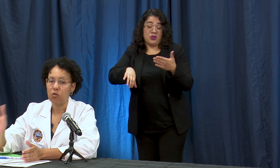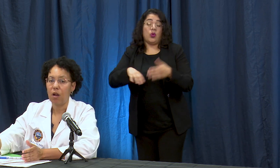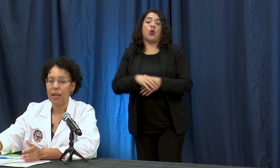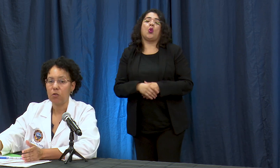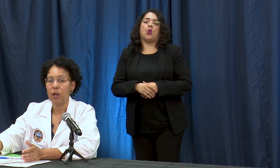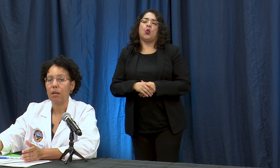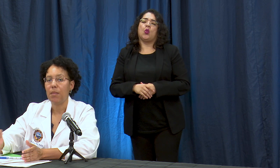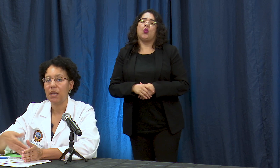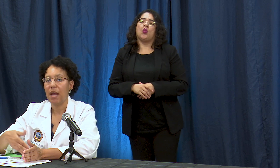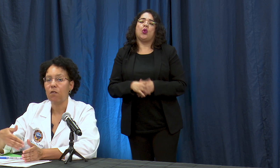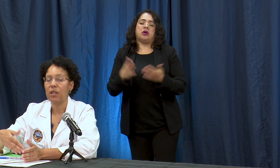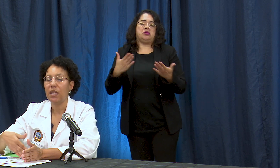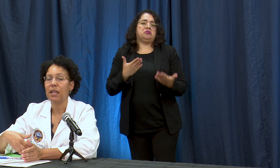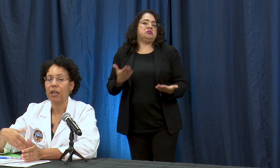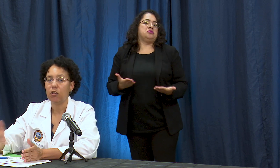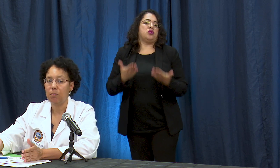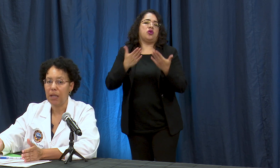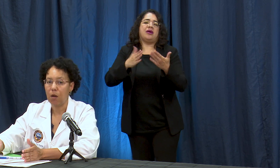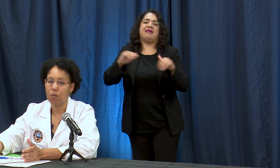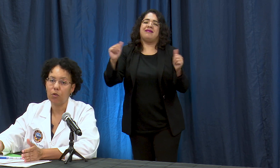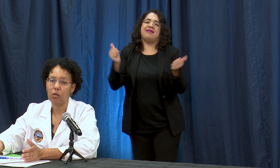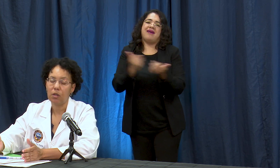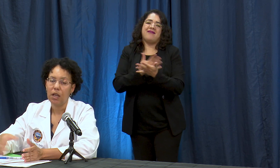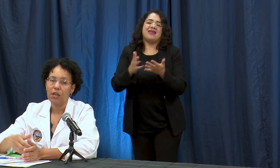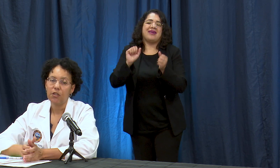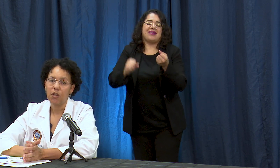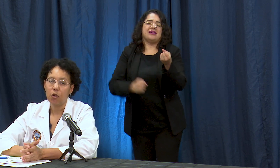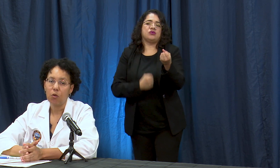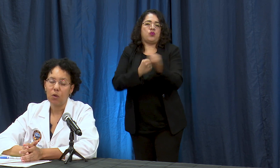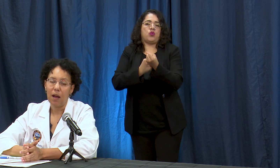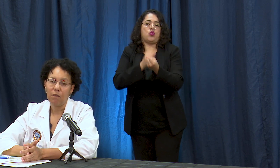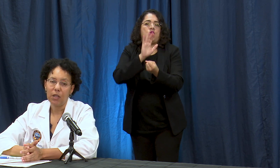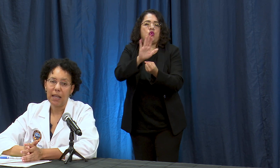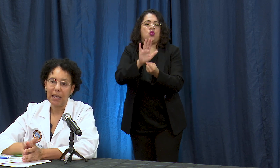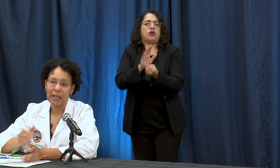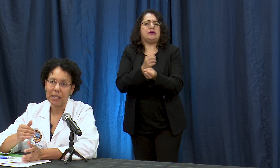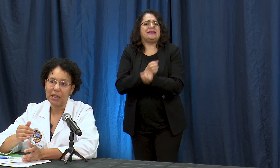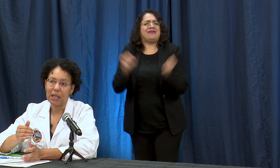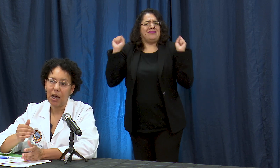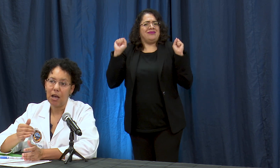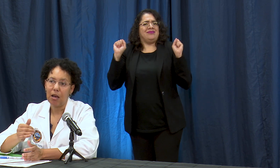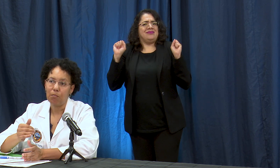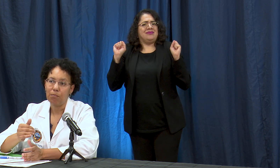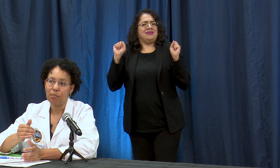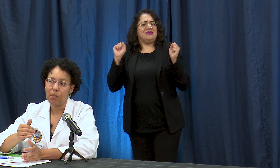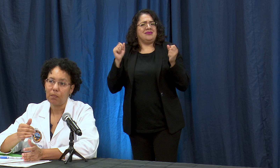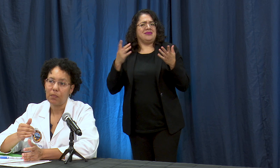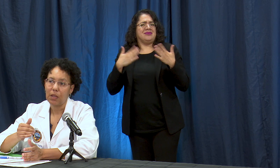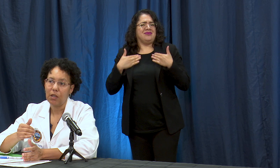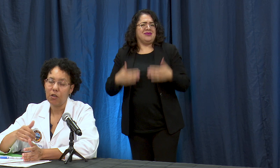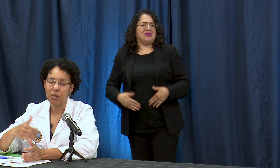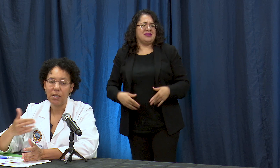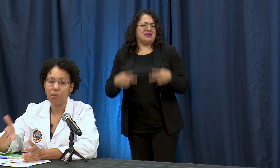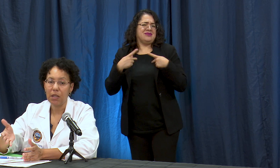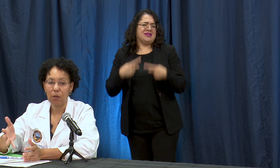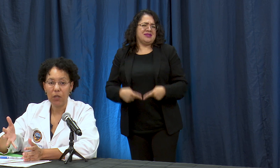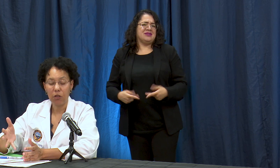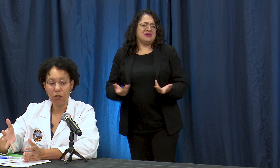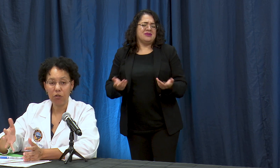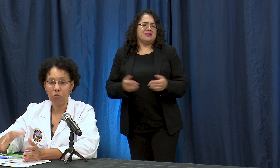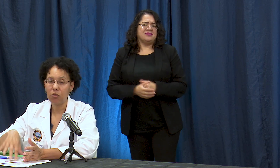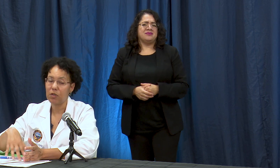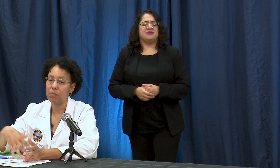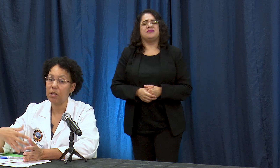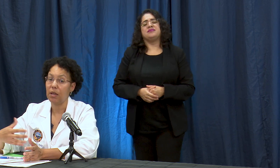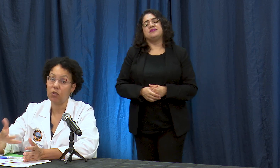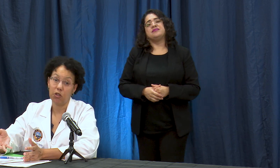we're just trying to recommend everything that could be helpful. So I feel like it's, you know, it's something that we